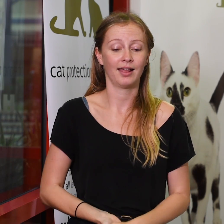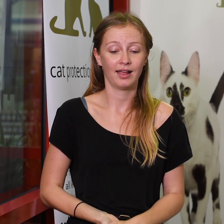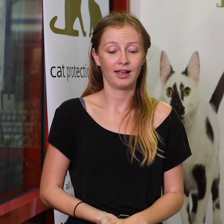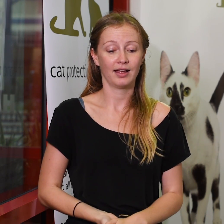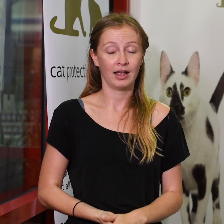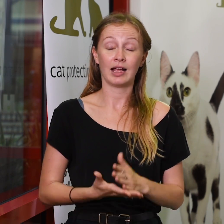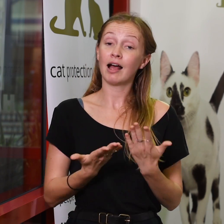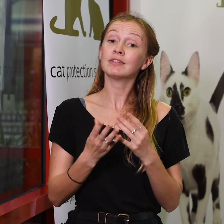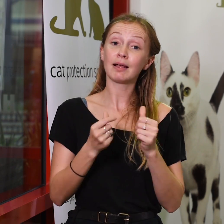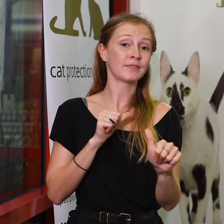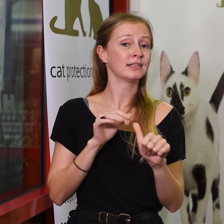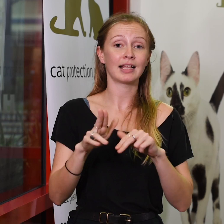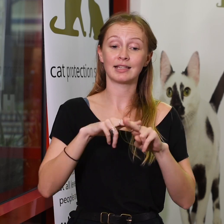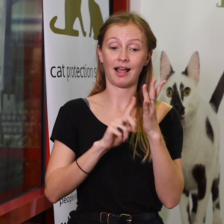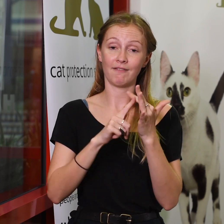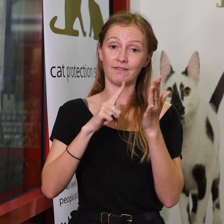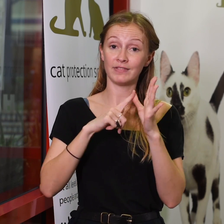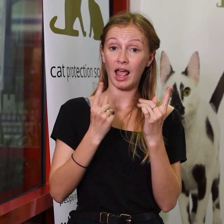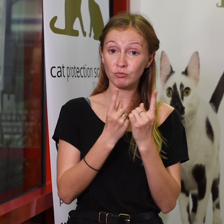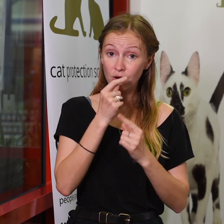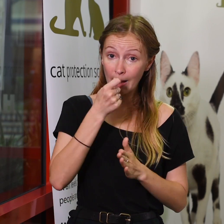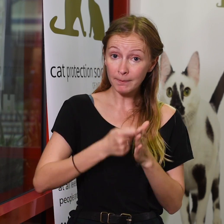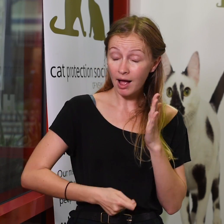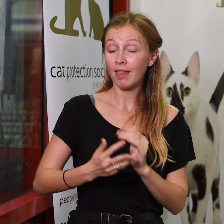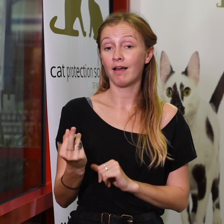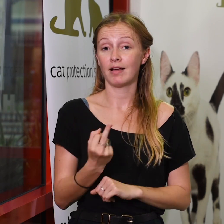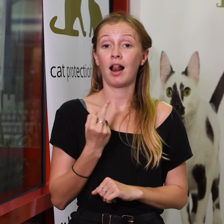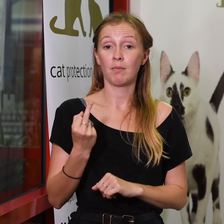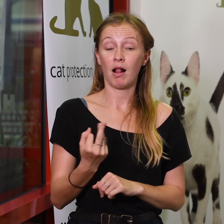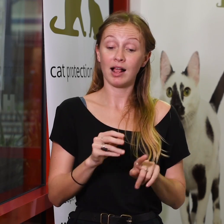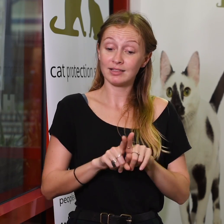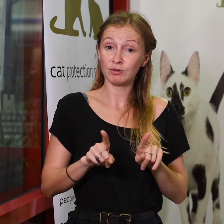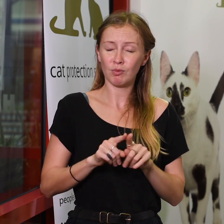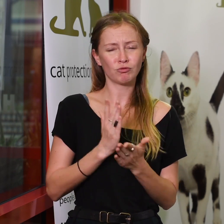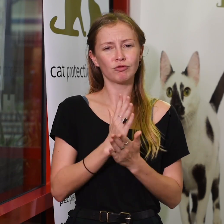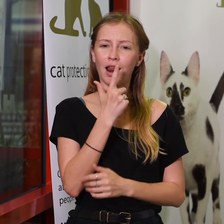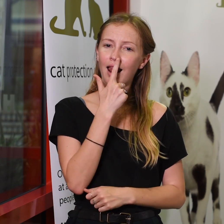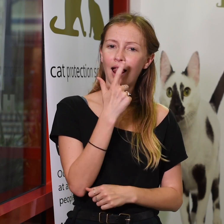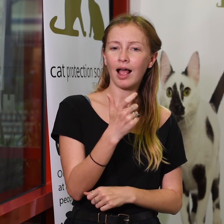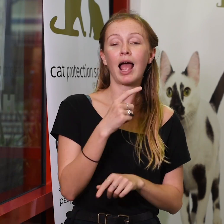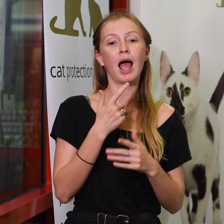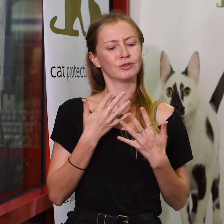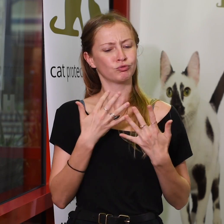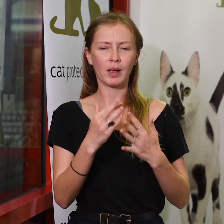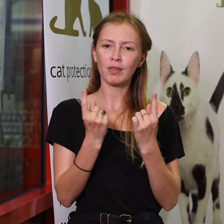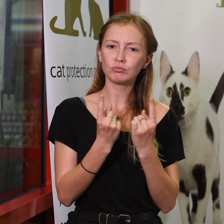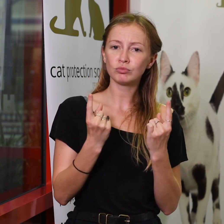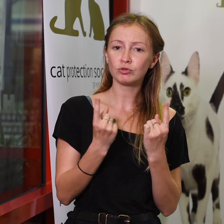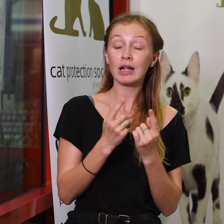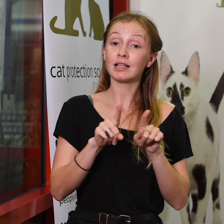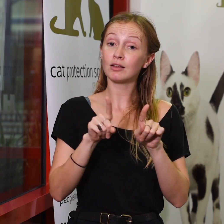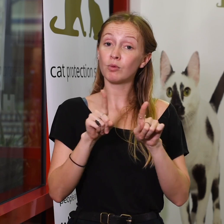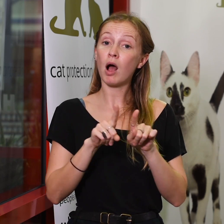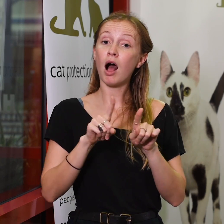some fantastic flea products available now, and we're also really lucky that many of these products will also